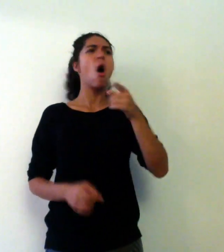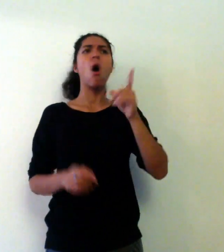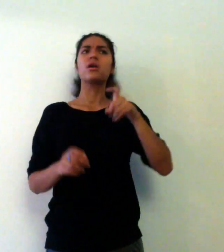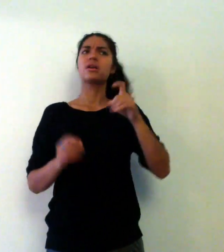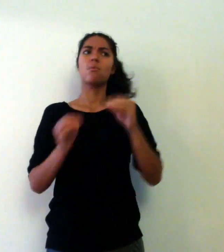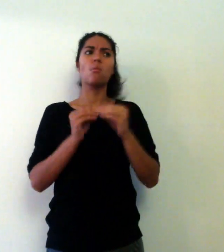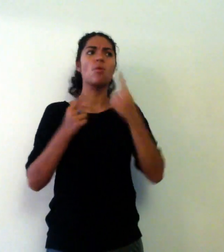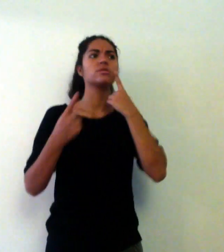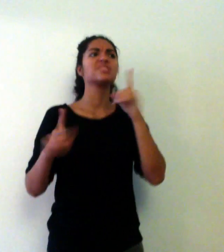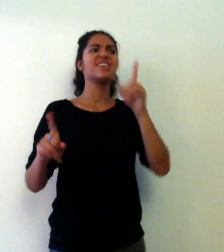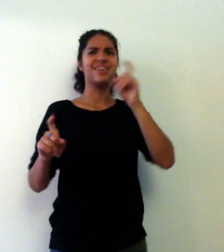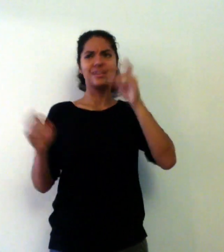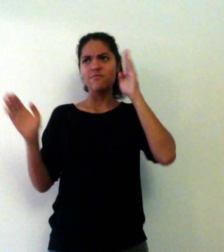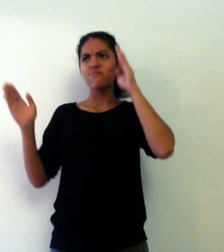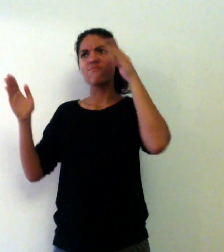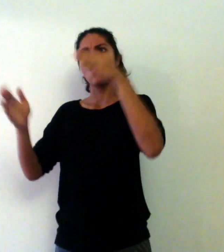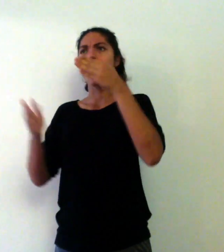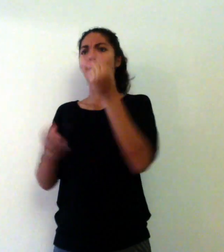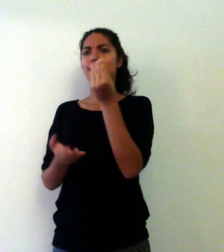out there making money for some corporation.